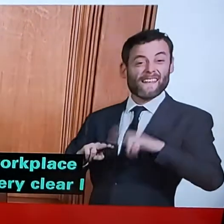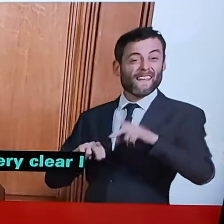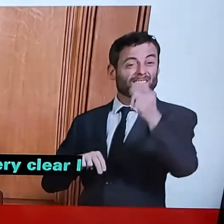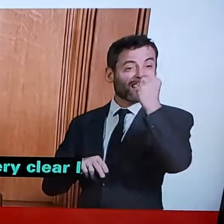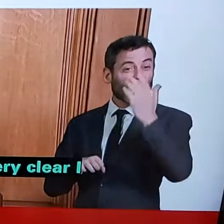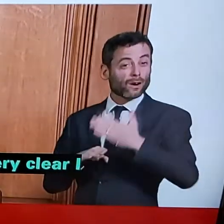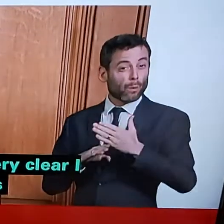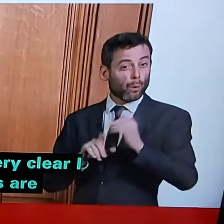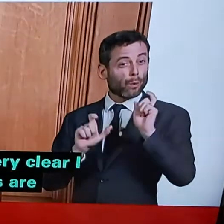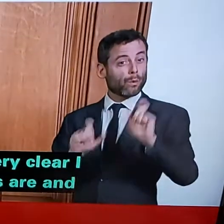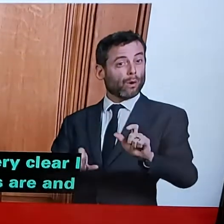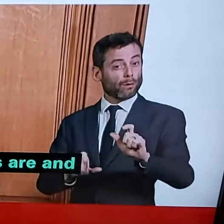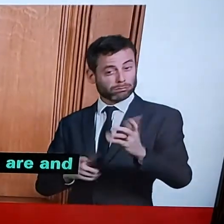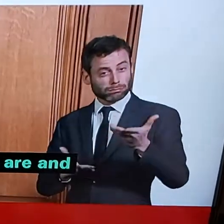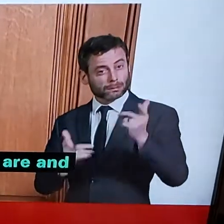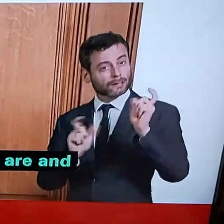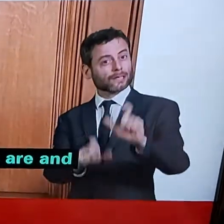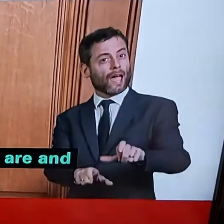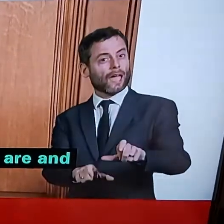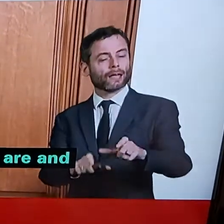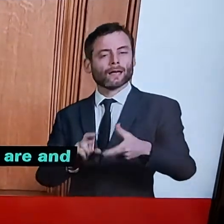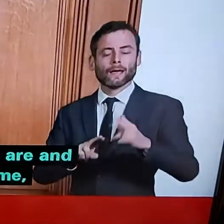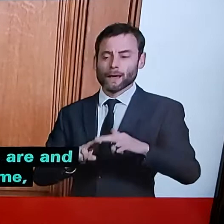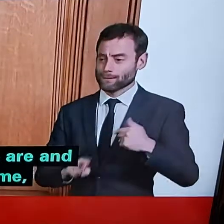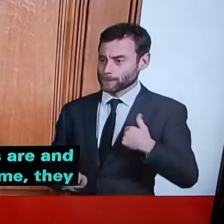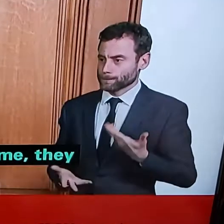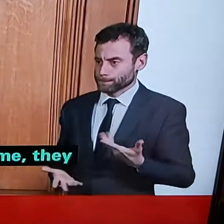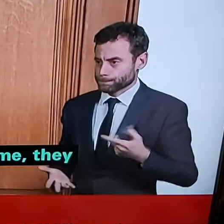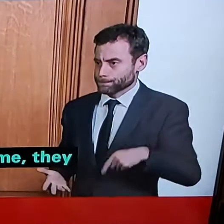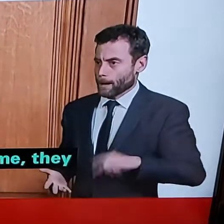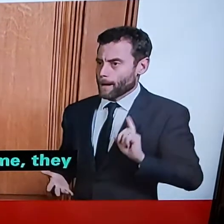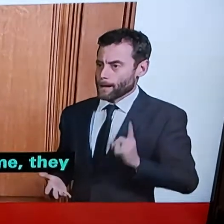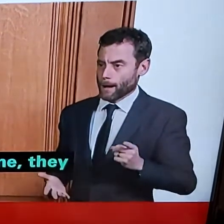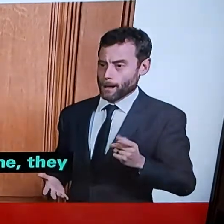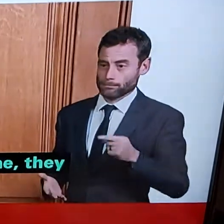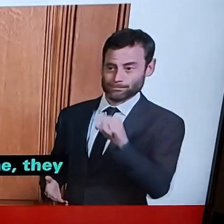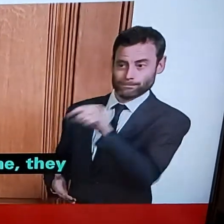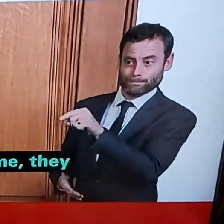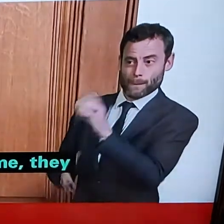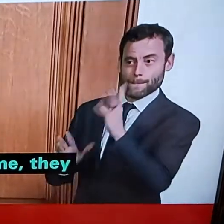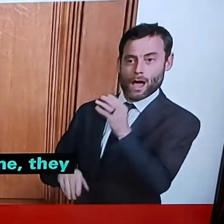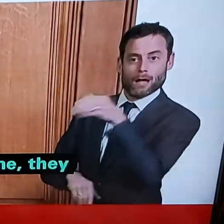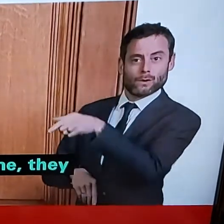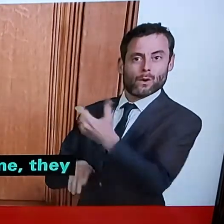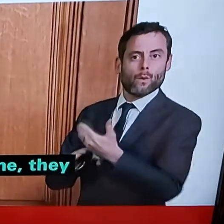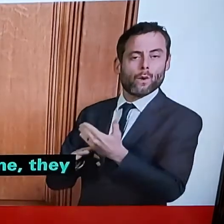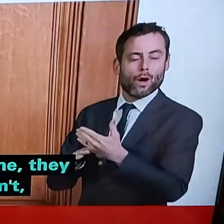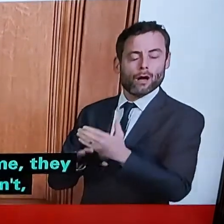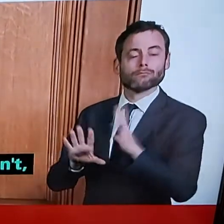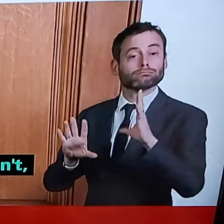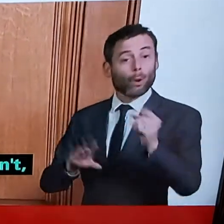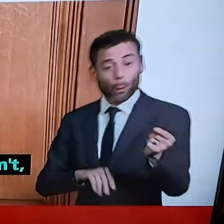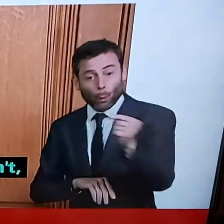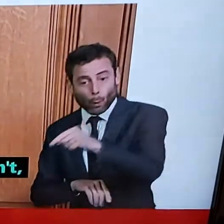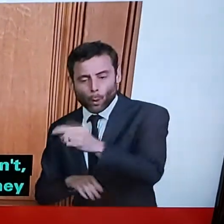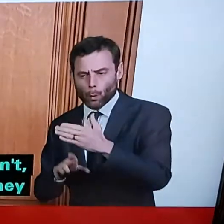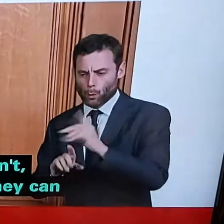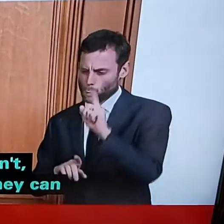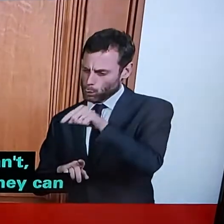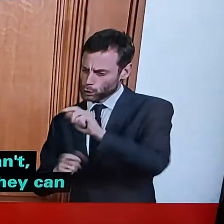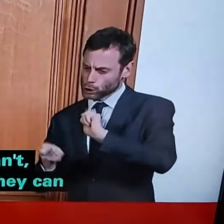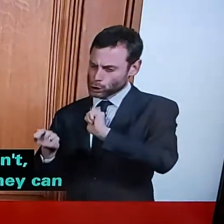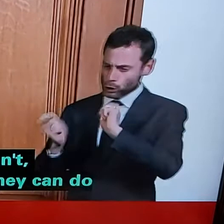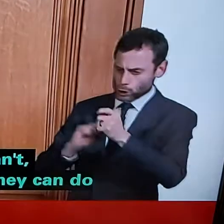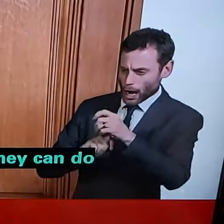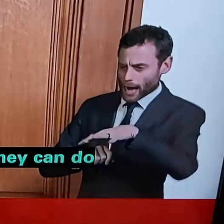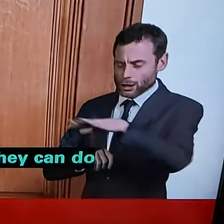able to. If they can't, there may be adaptations that they can do in the workplace. And we've also made it clear what sorts of